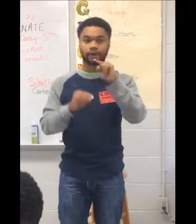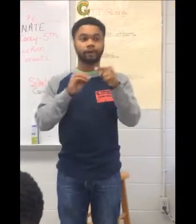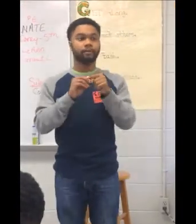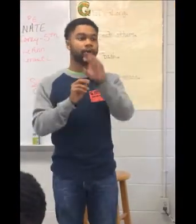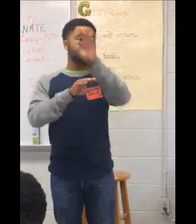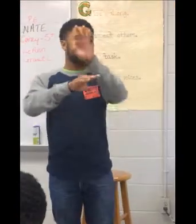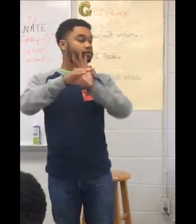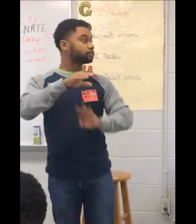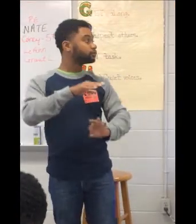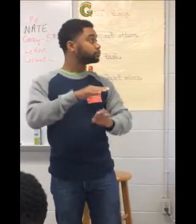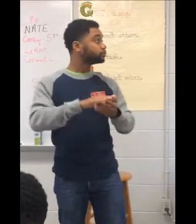See for myself.